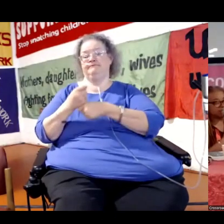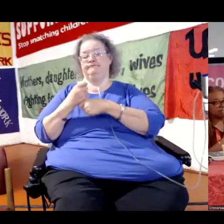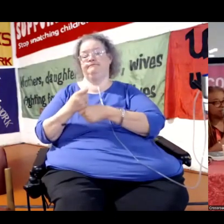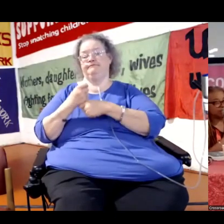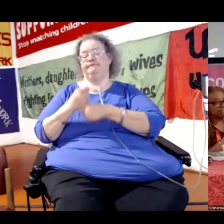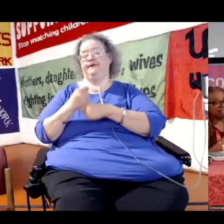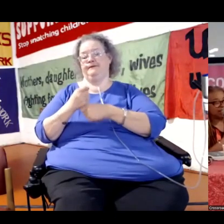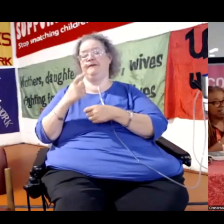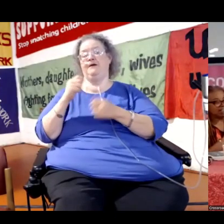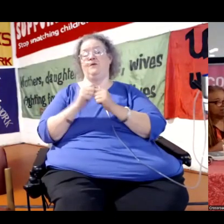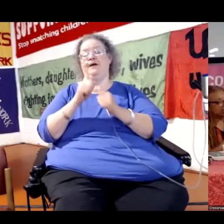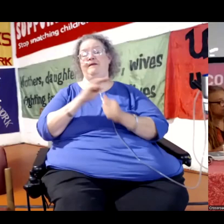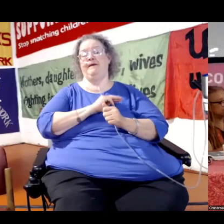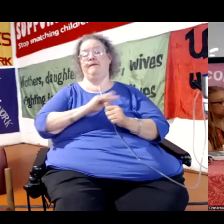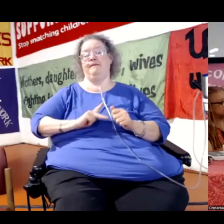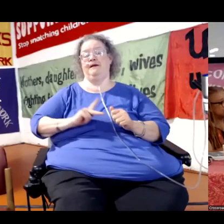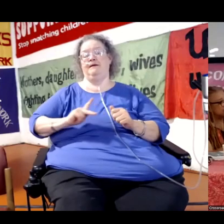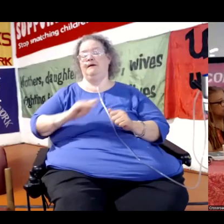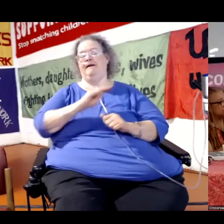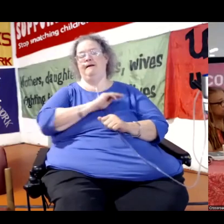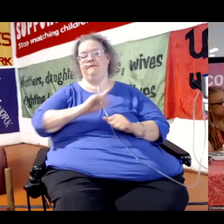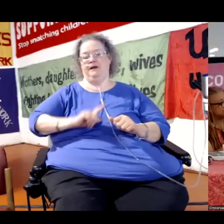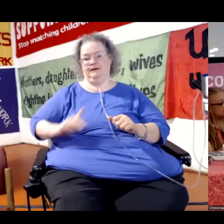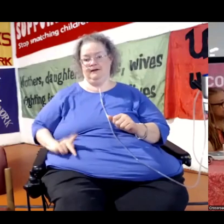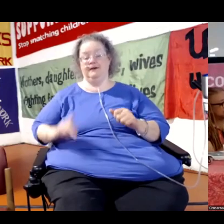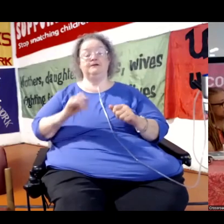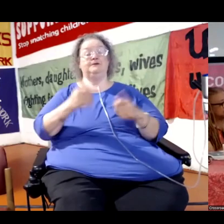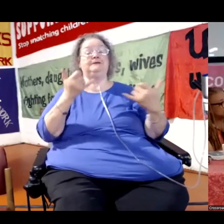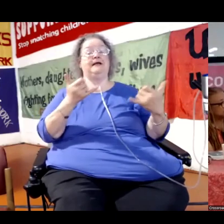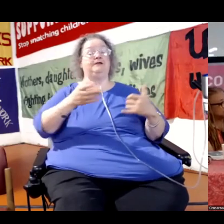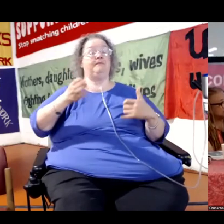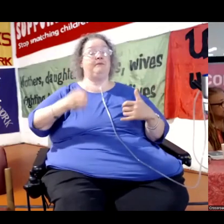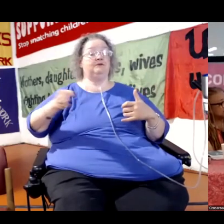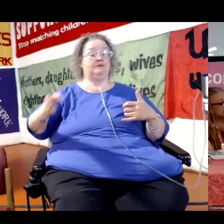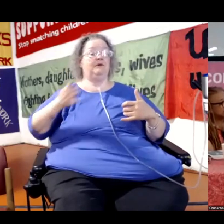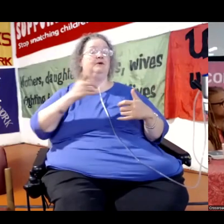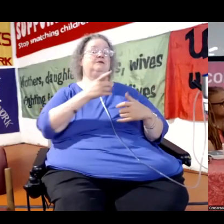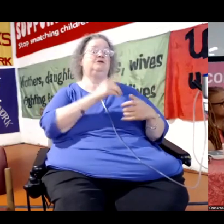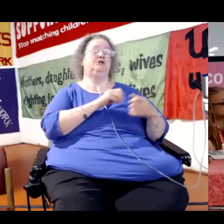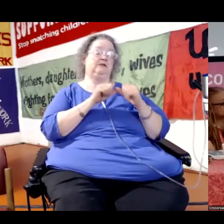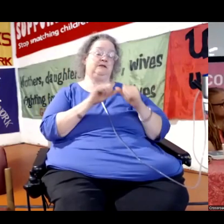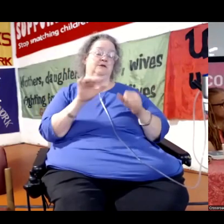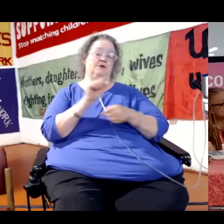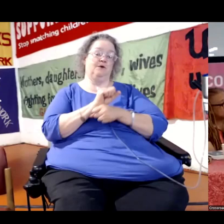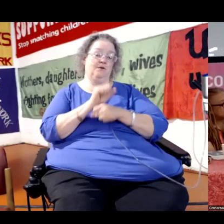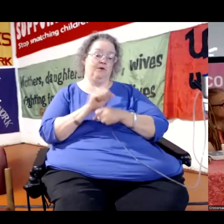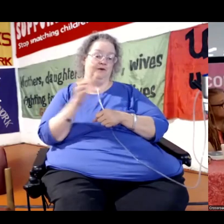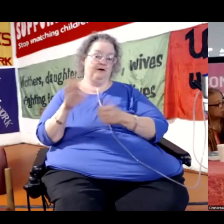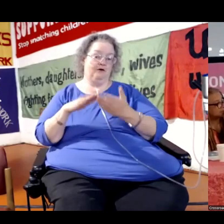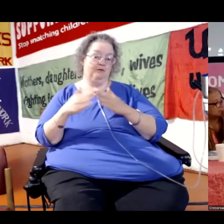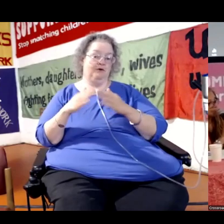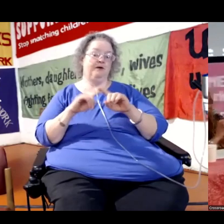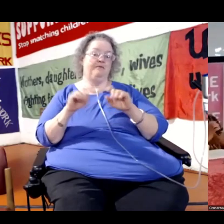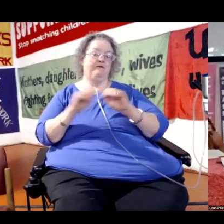in Baltimore and continues her work in her community and for all. Reverend Annie,